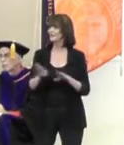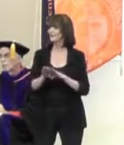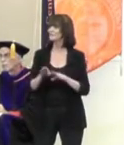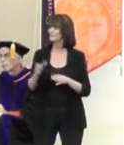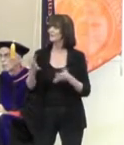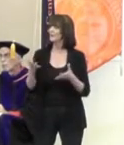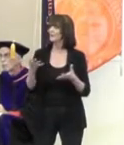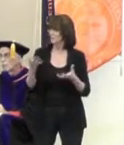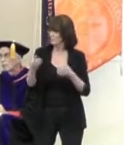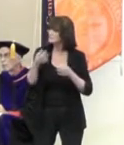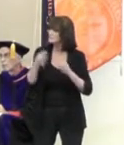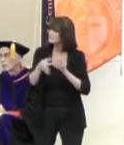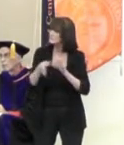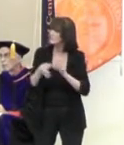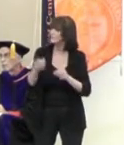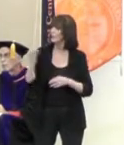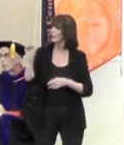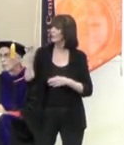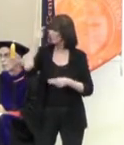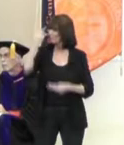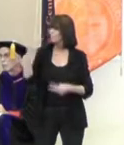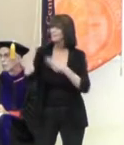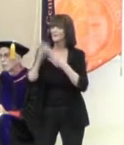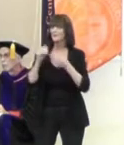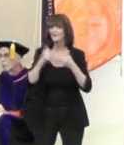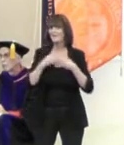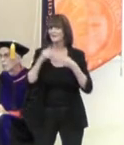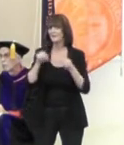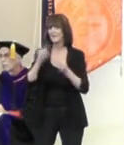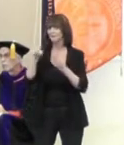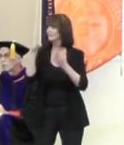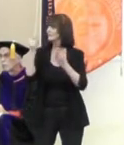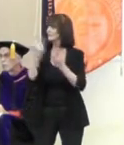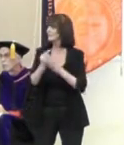you one other memory I have of commencement.